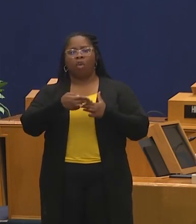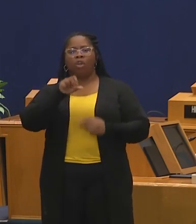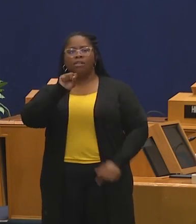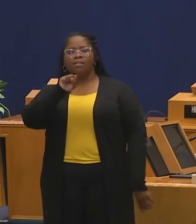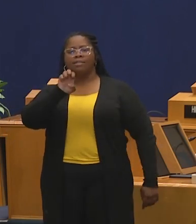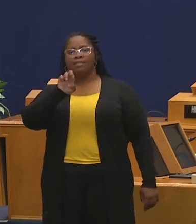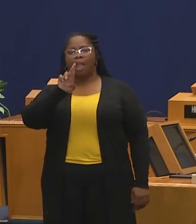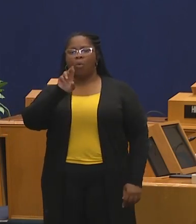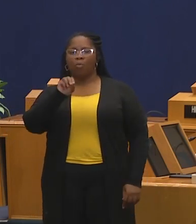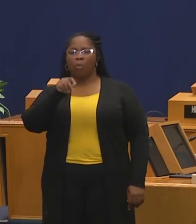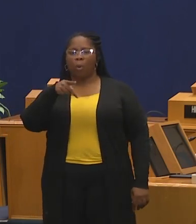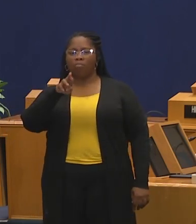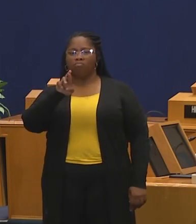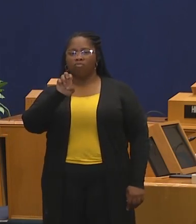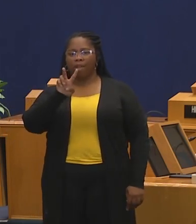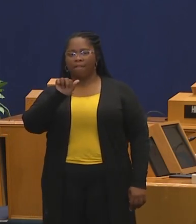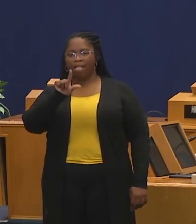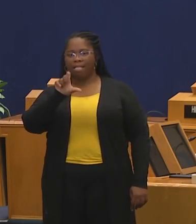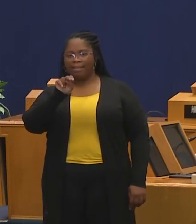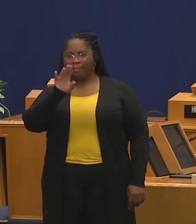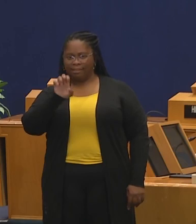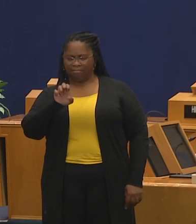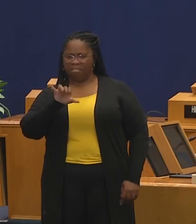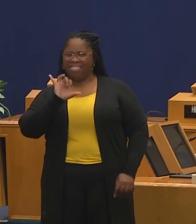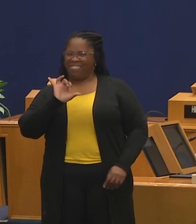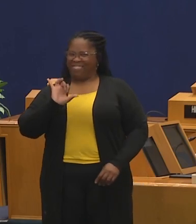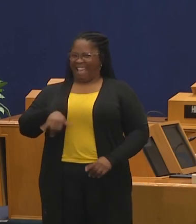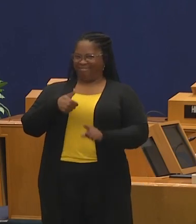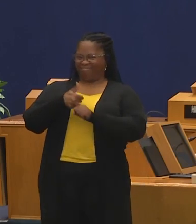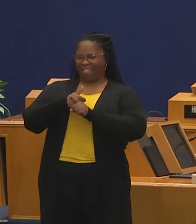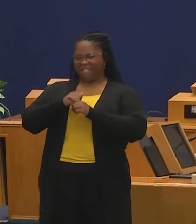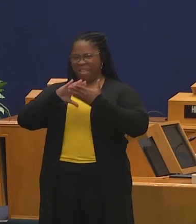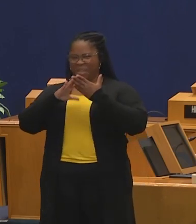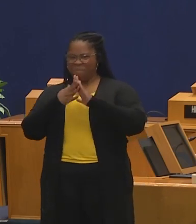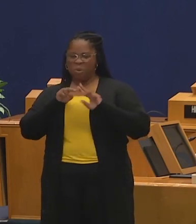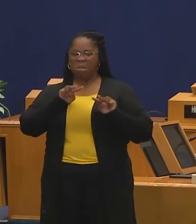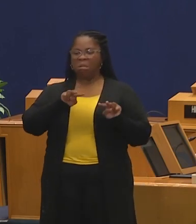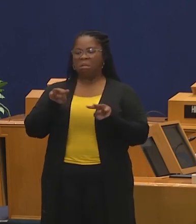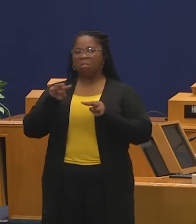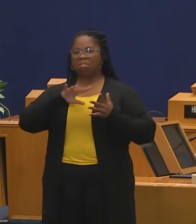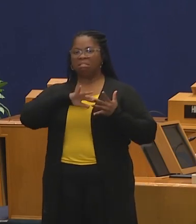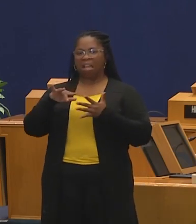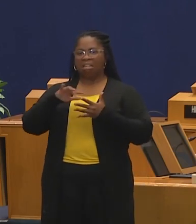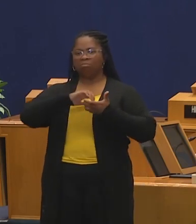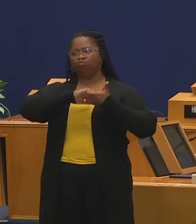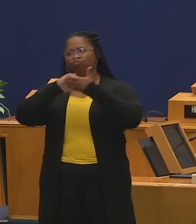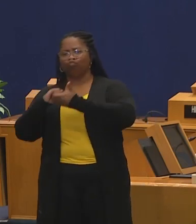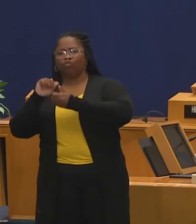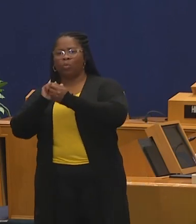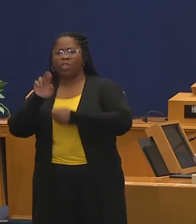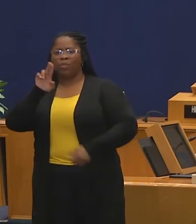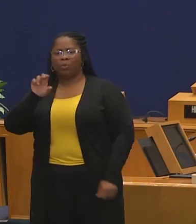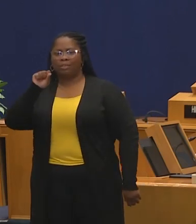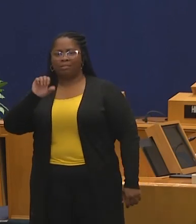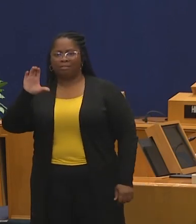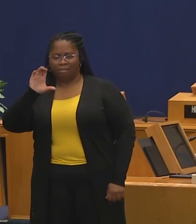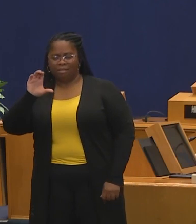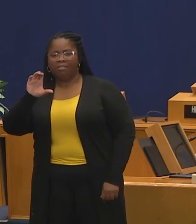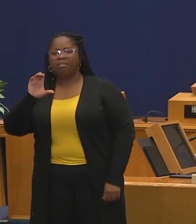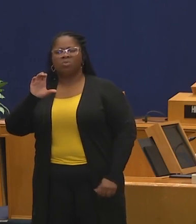is a community surveillance study that we're doing in partnership with the University of Southern California to better understand the spread